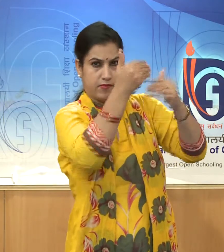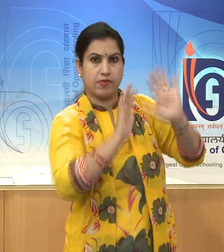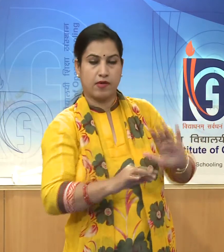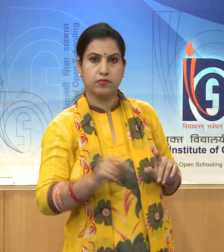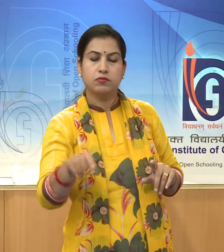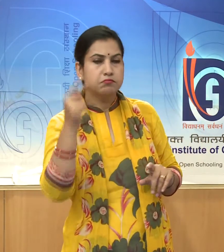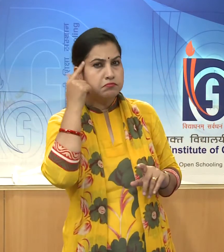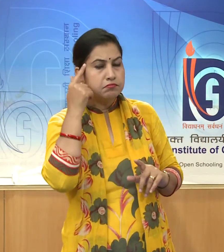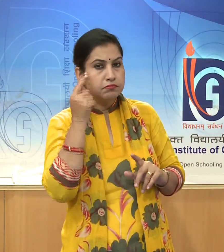His composition